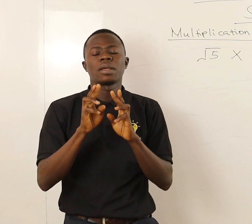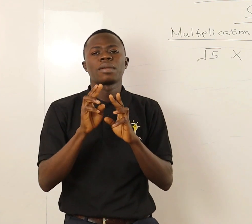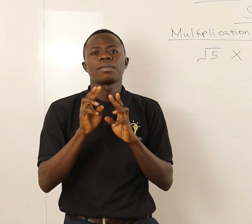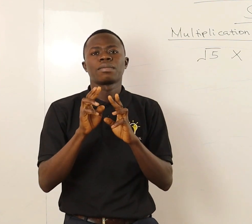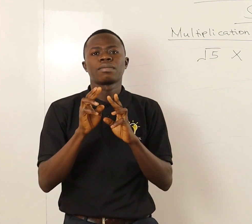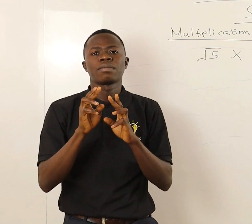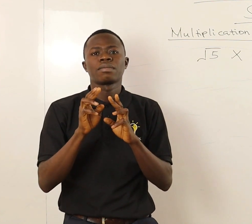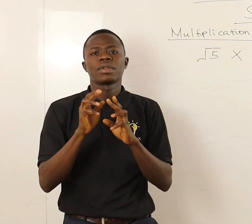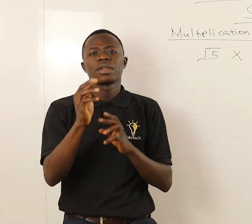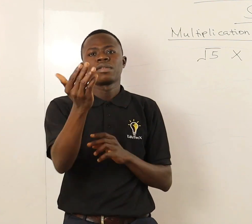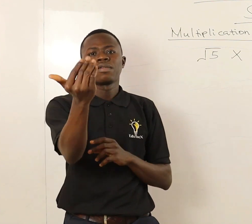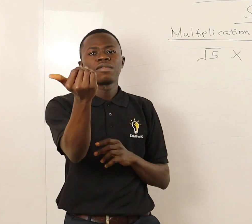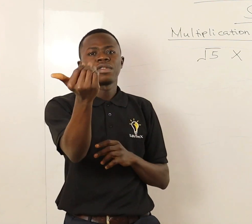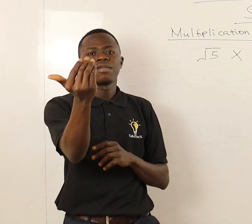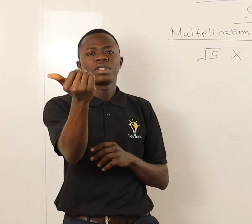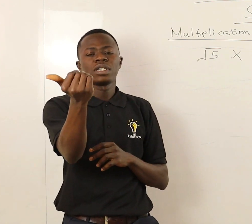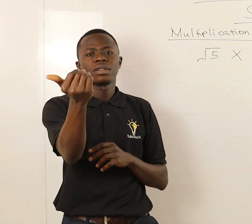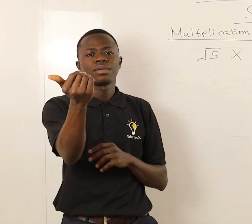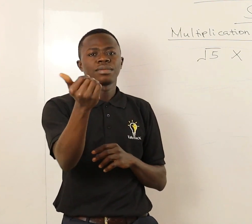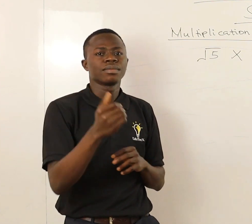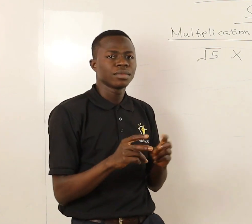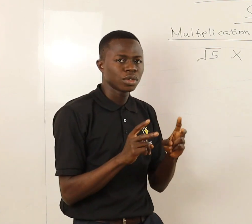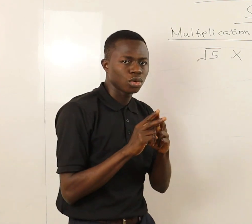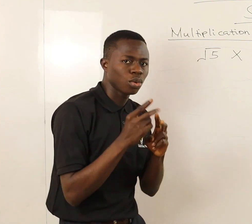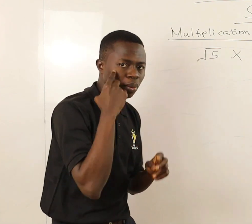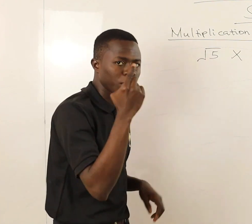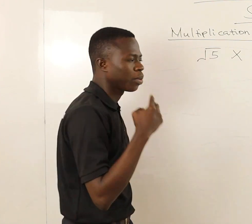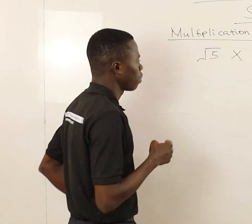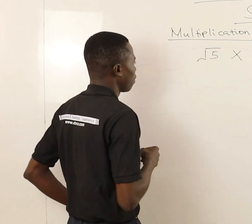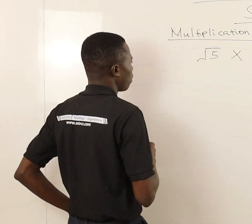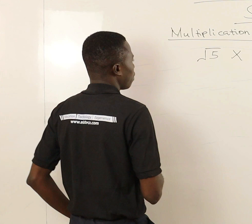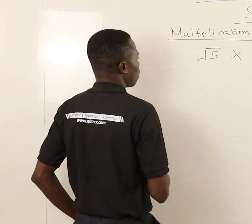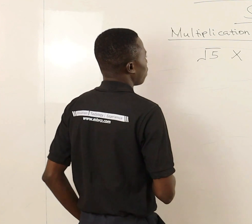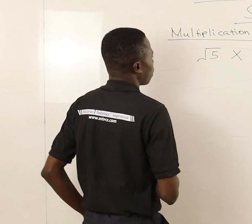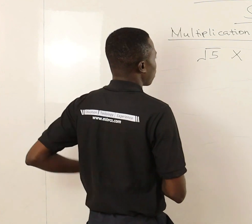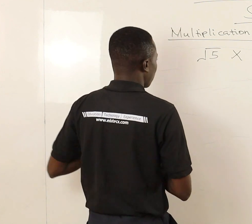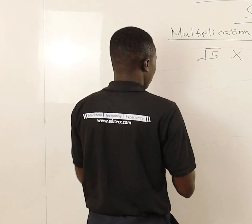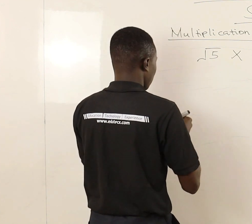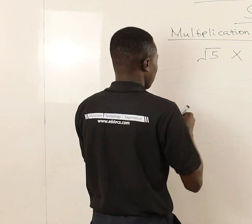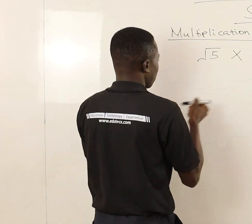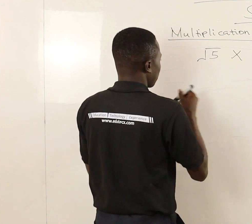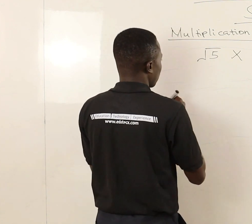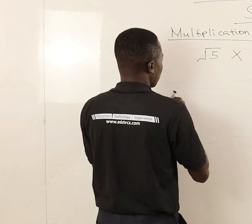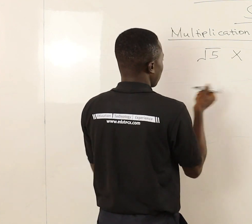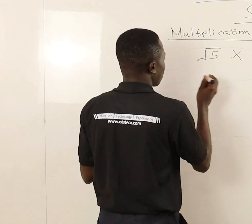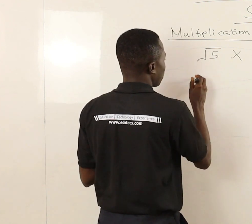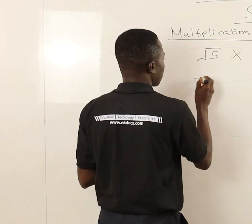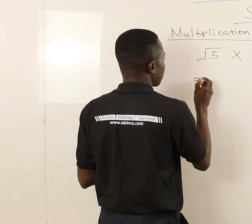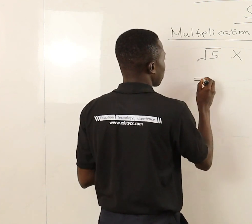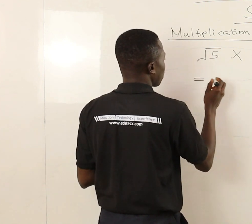Yes, you can. So when you actually multiply it, the answer will be, yes, square root of 15. So